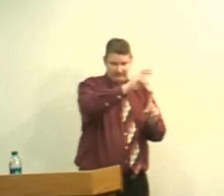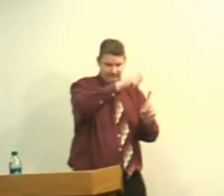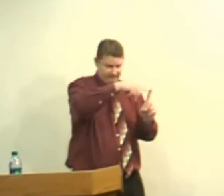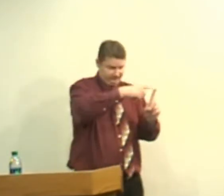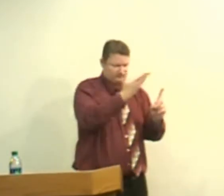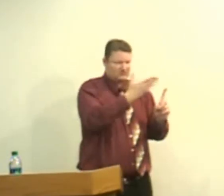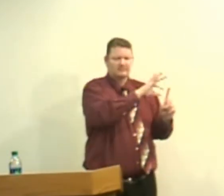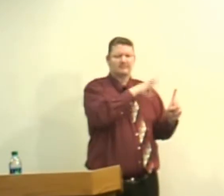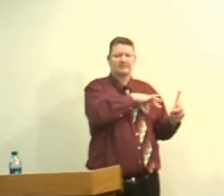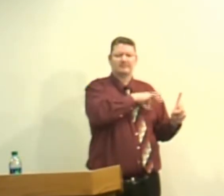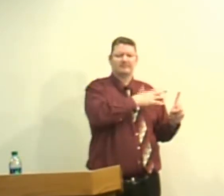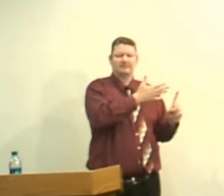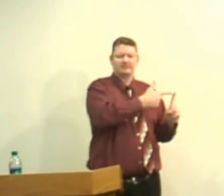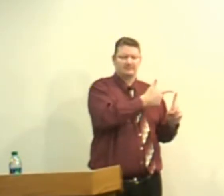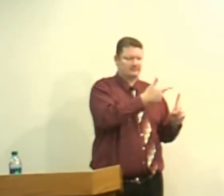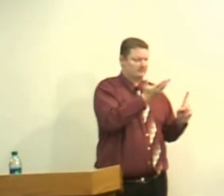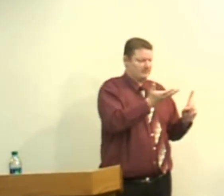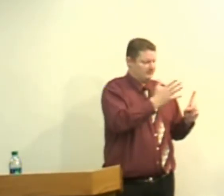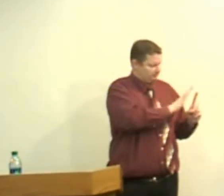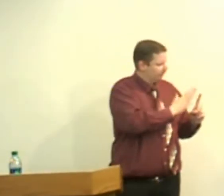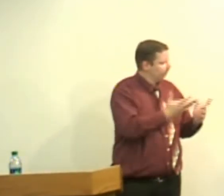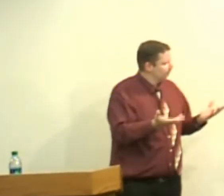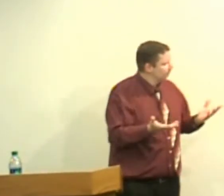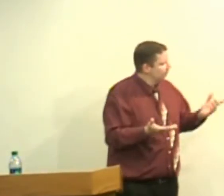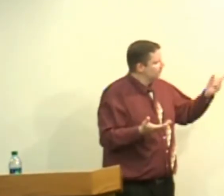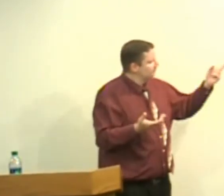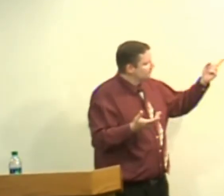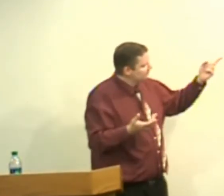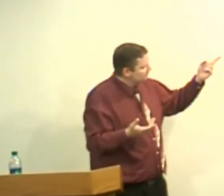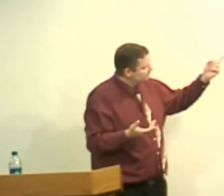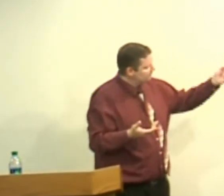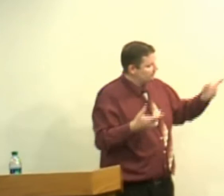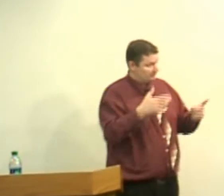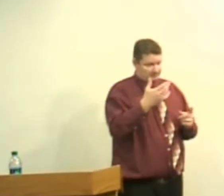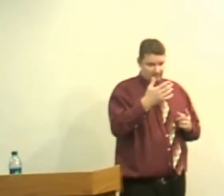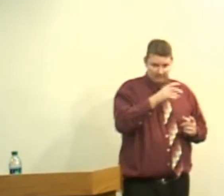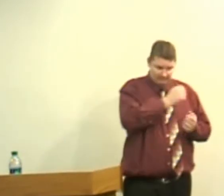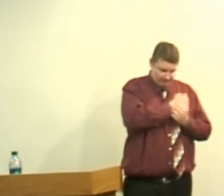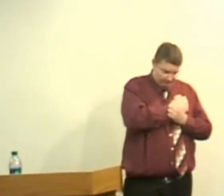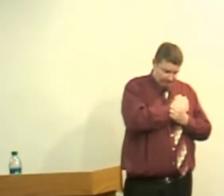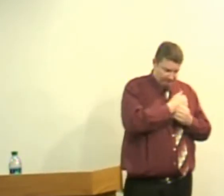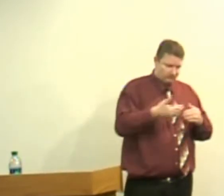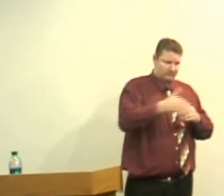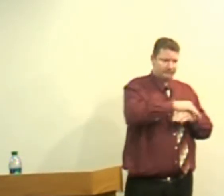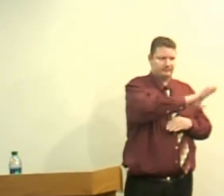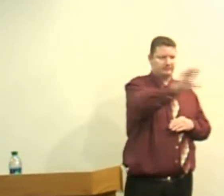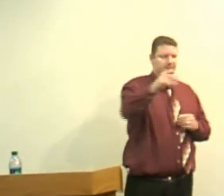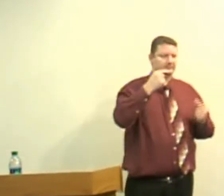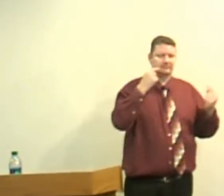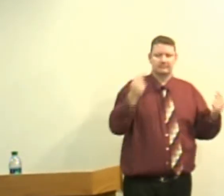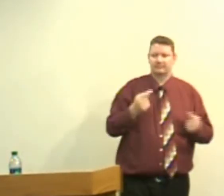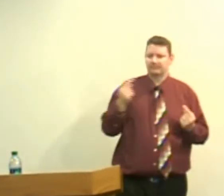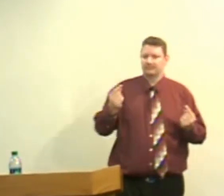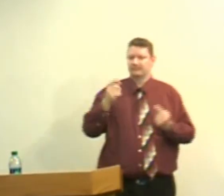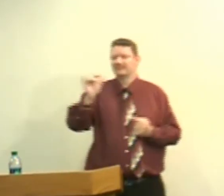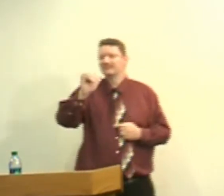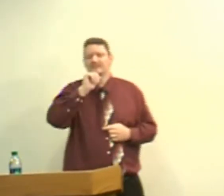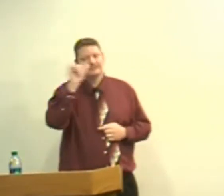Now, love has wonderful benefits. Love, it says, covers a